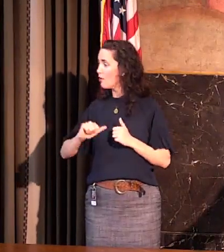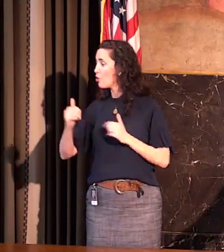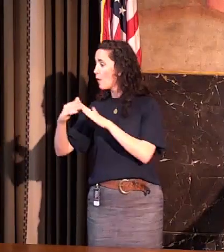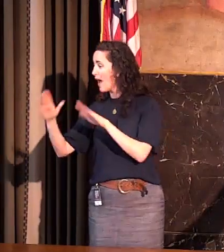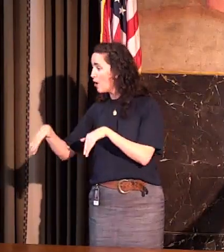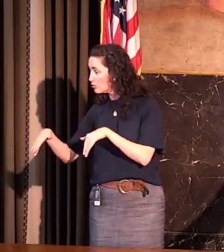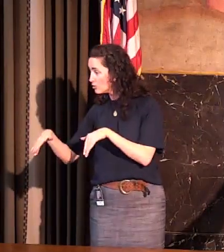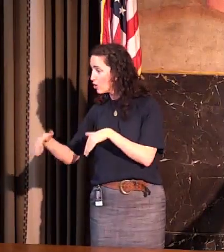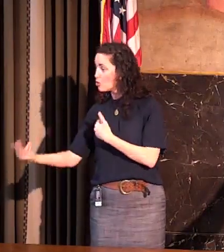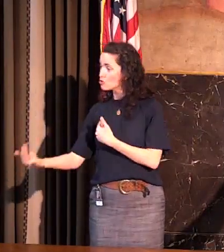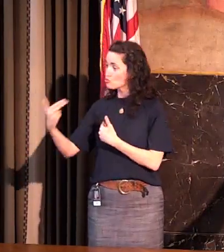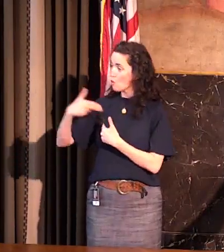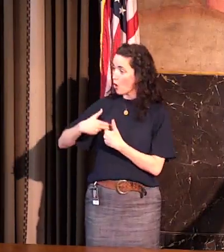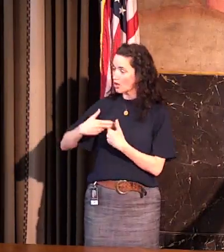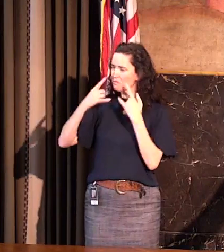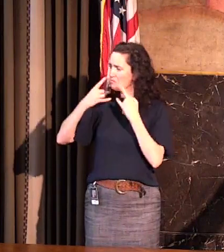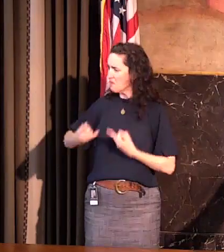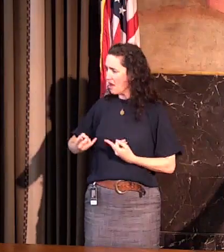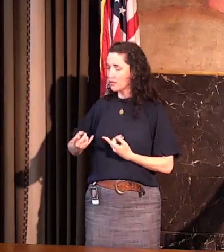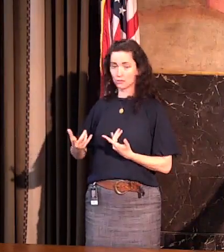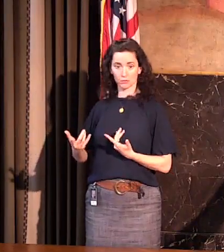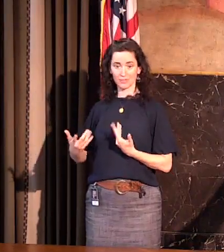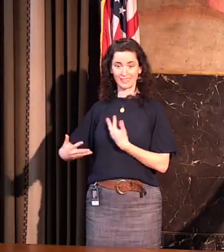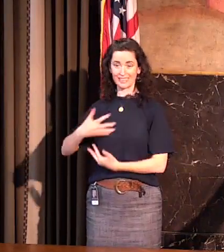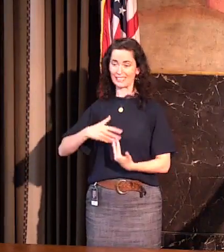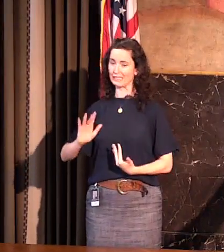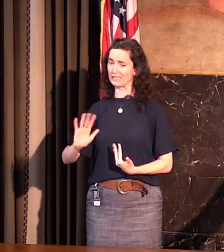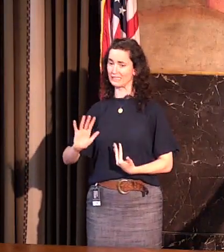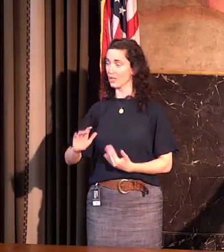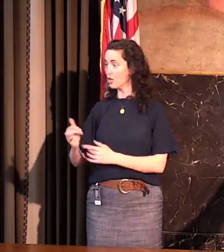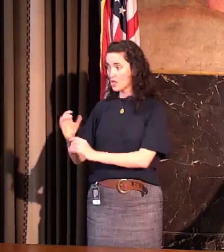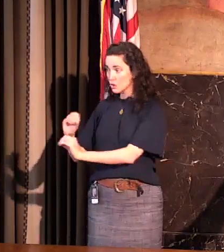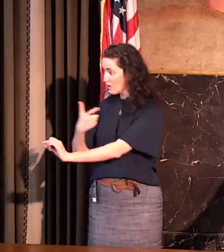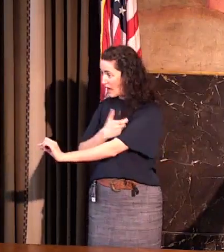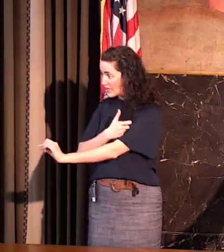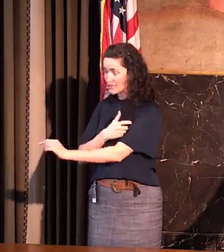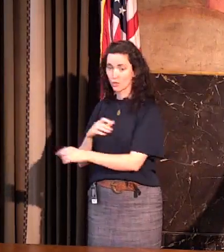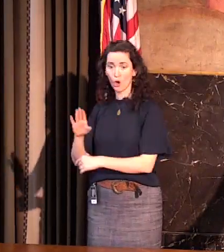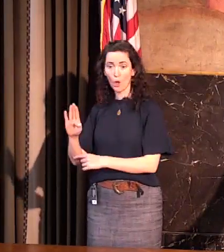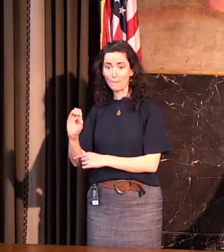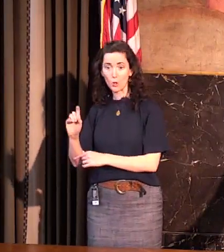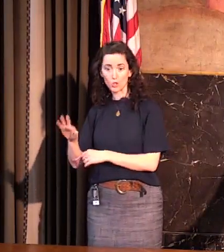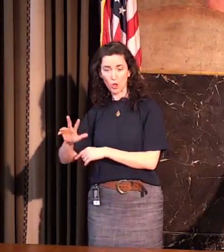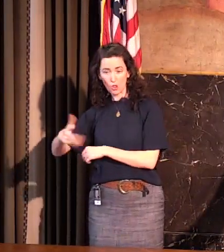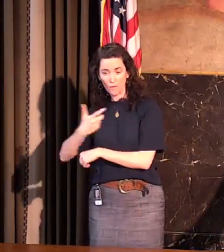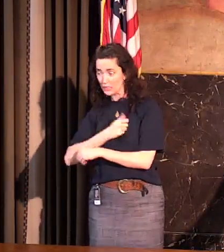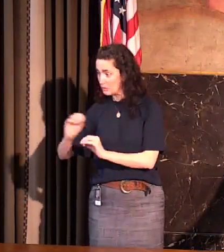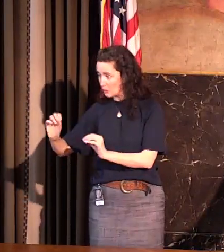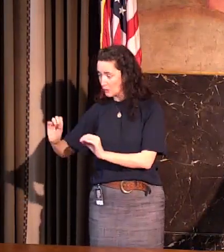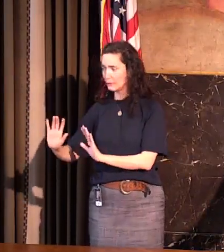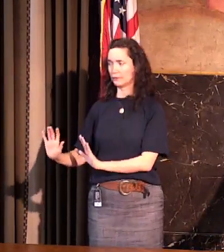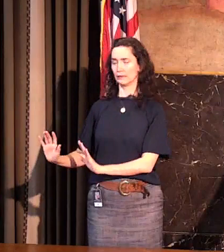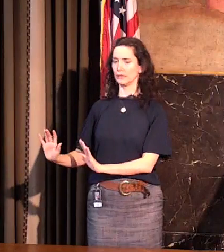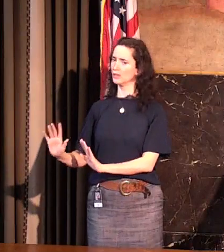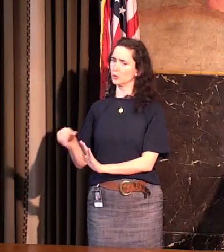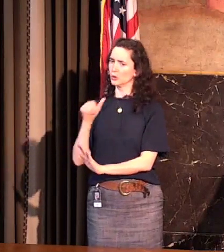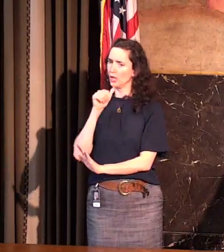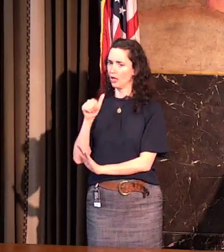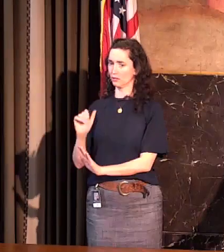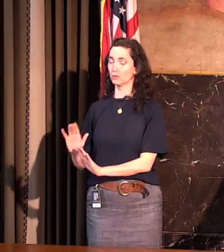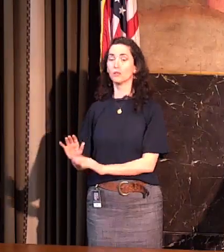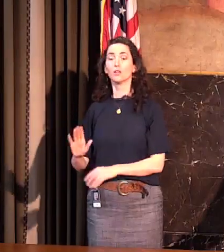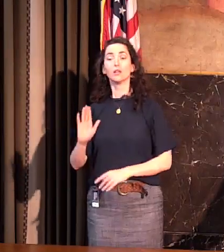you are not vaccinated or if you're not boosted and so forth, really is not something you should be entertaining, especially if